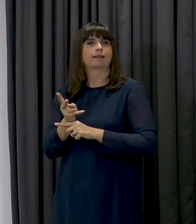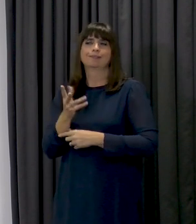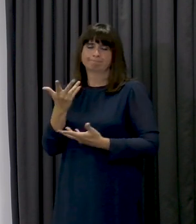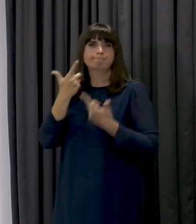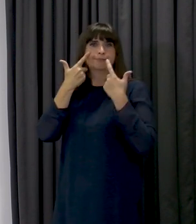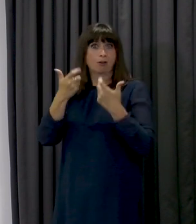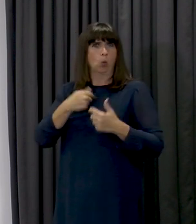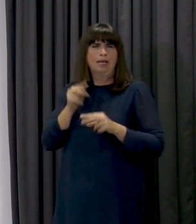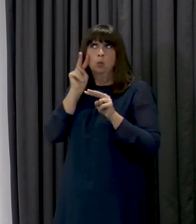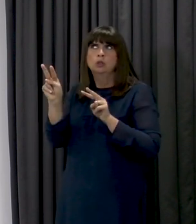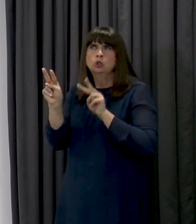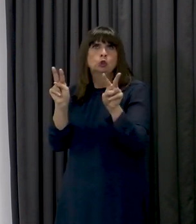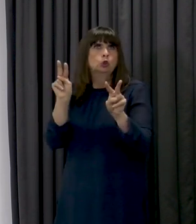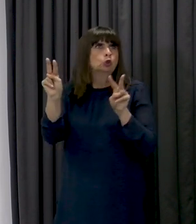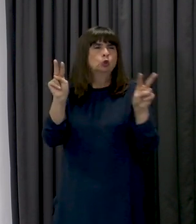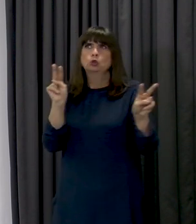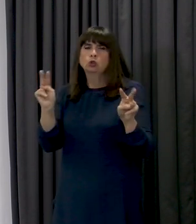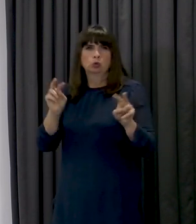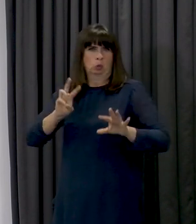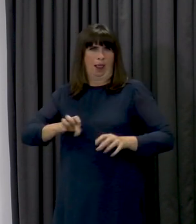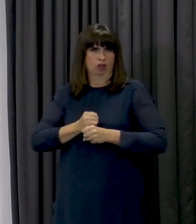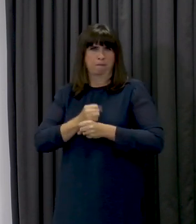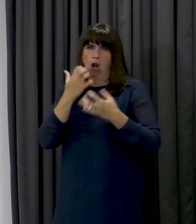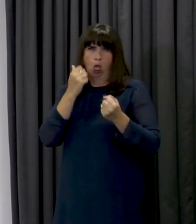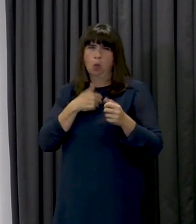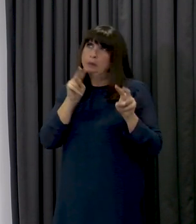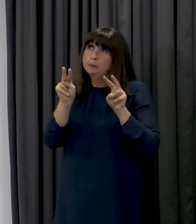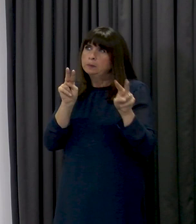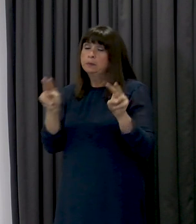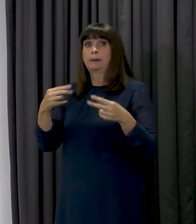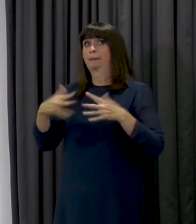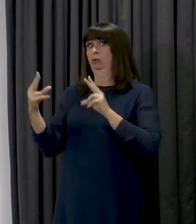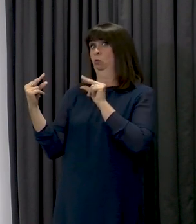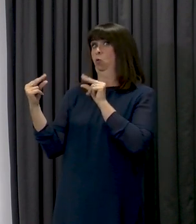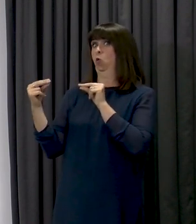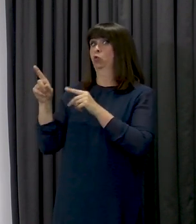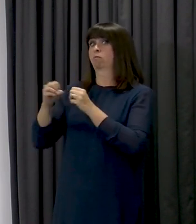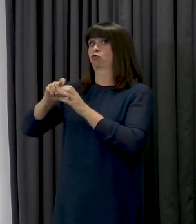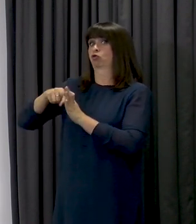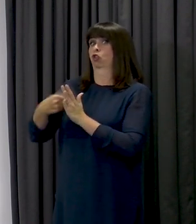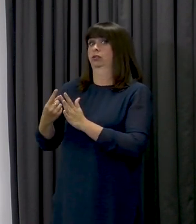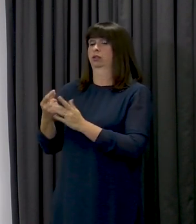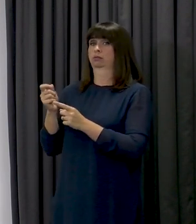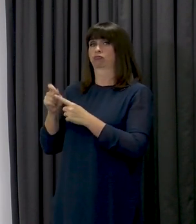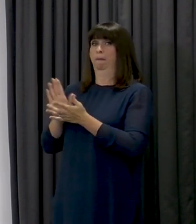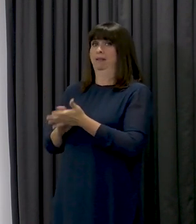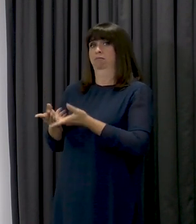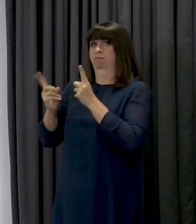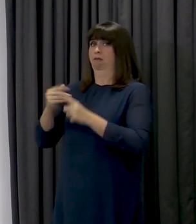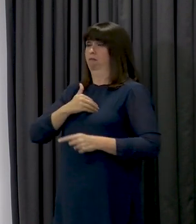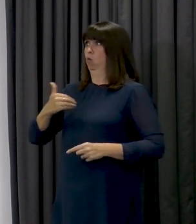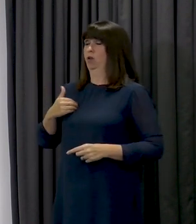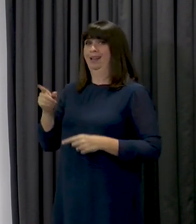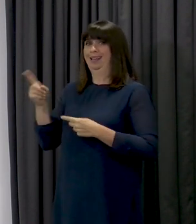careful watch on all of that, and we discussed all of that with the Prime Minister this morning. He outlined the